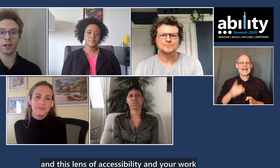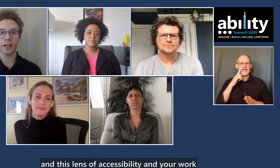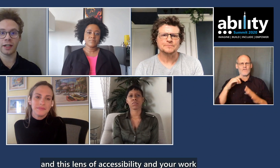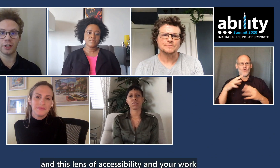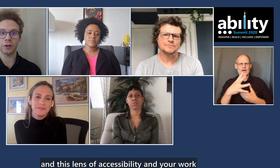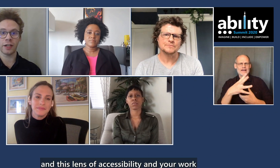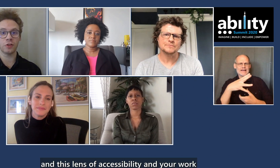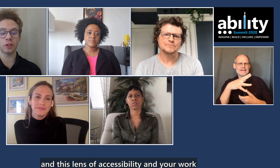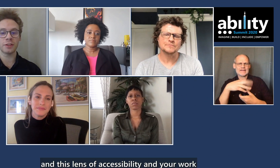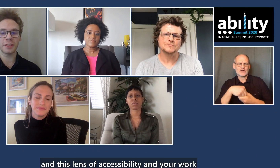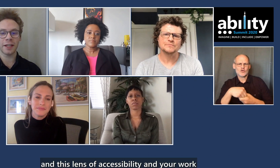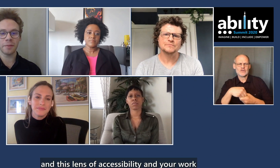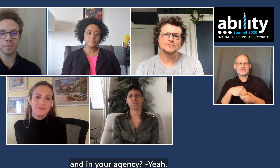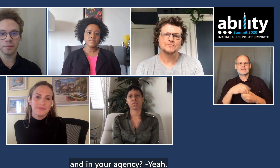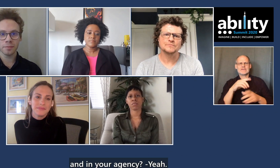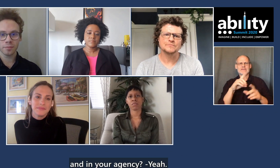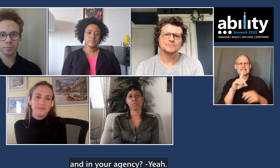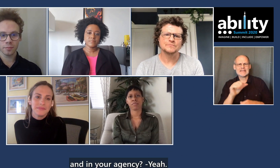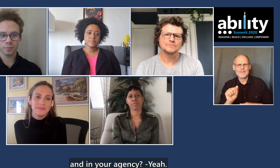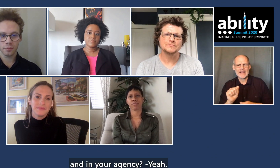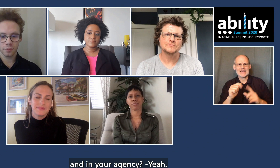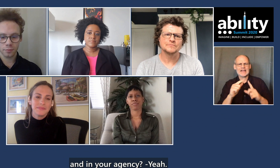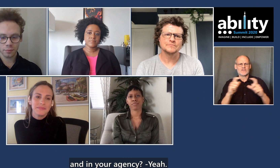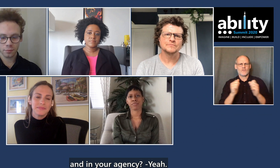in your work and in your agency?